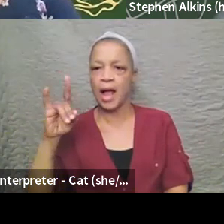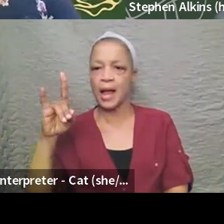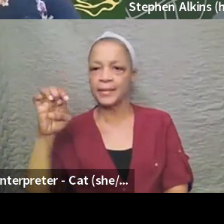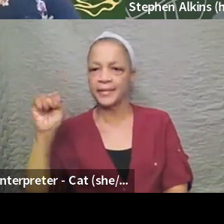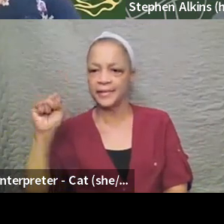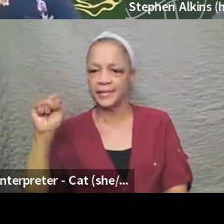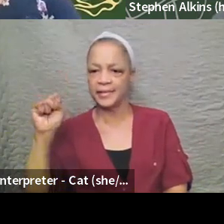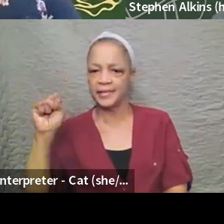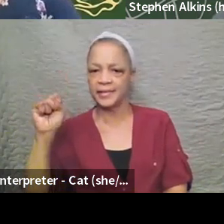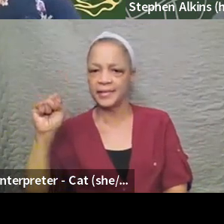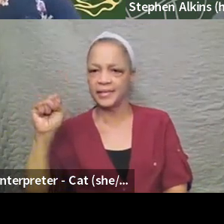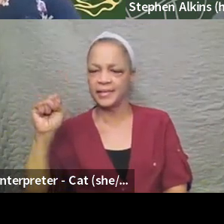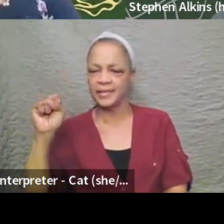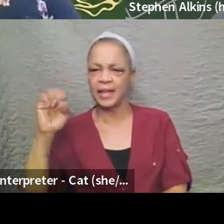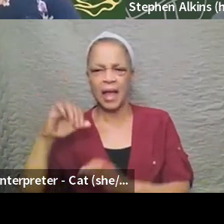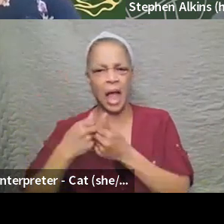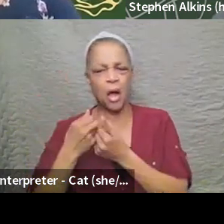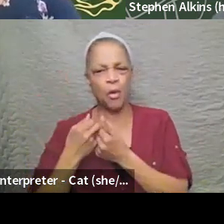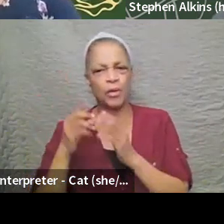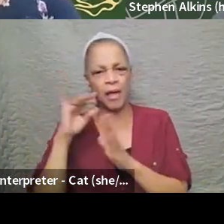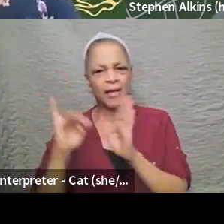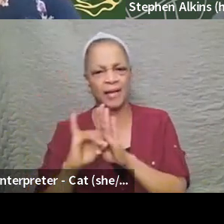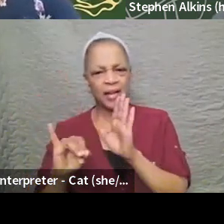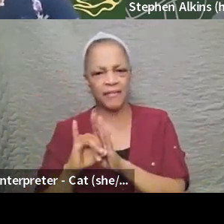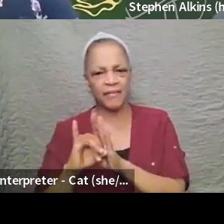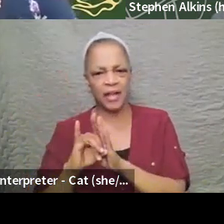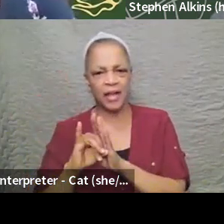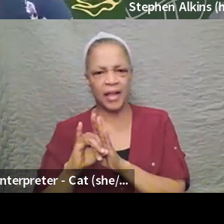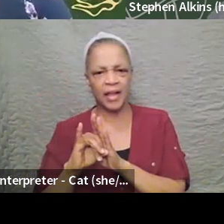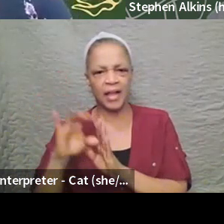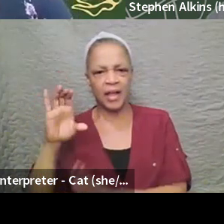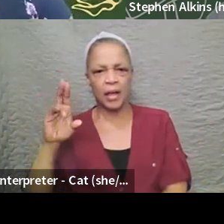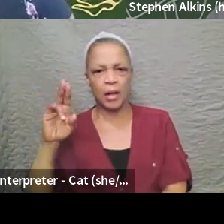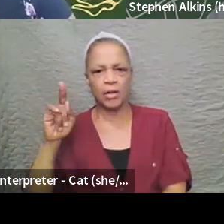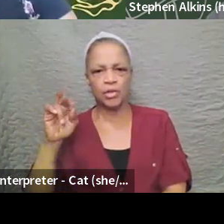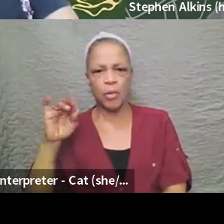how will cultural guides be identified?